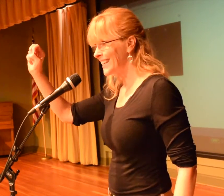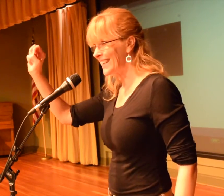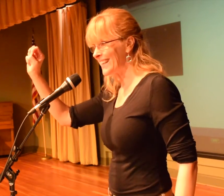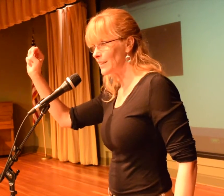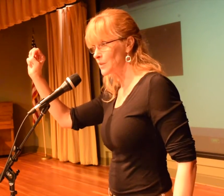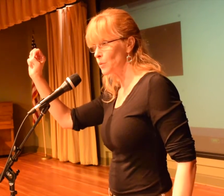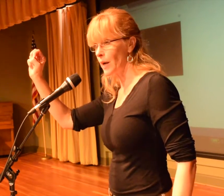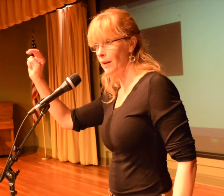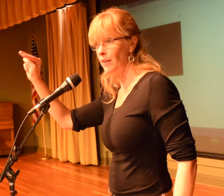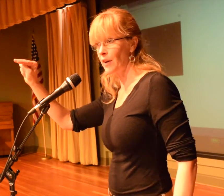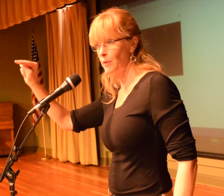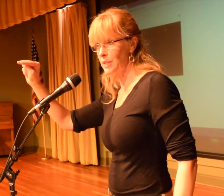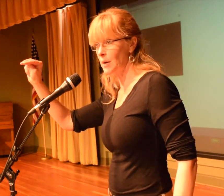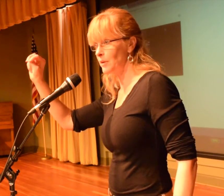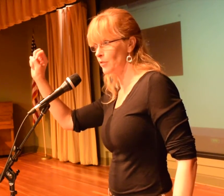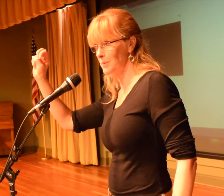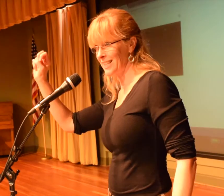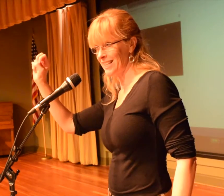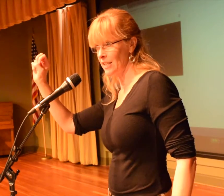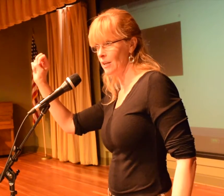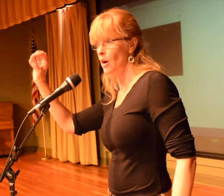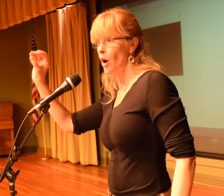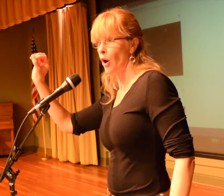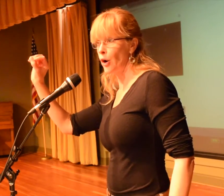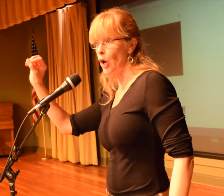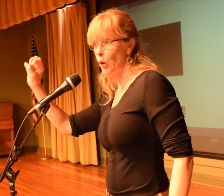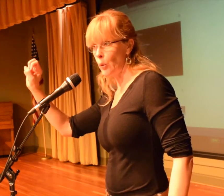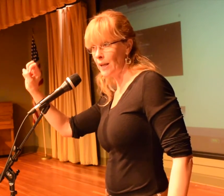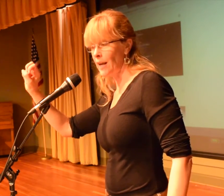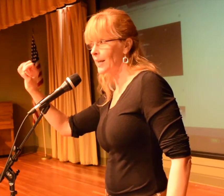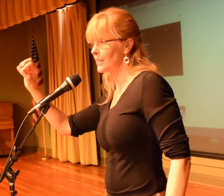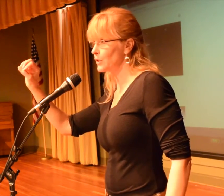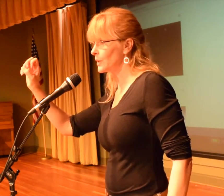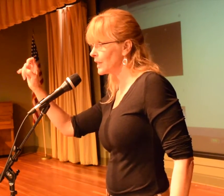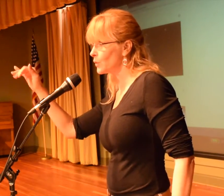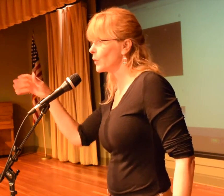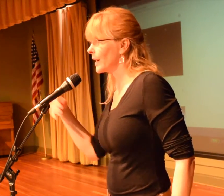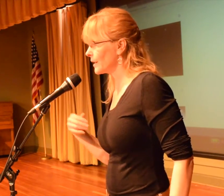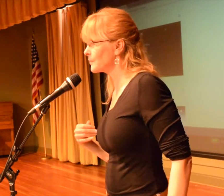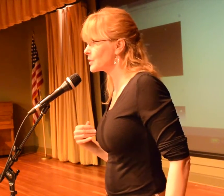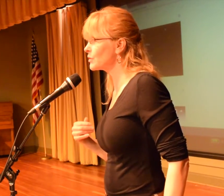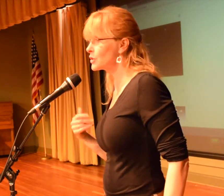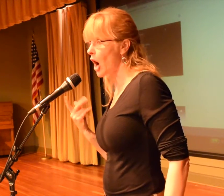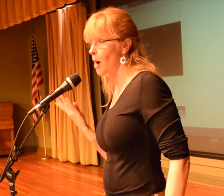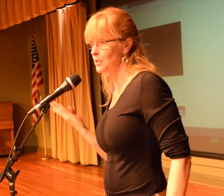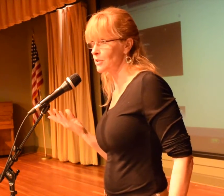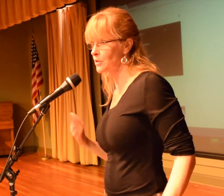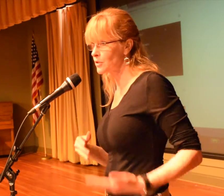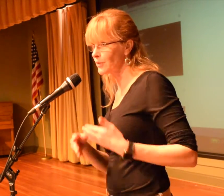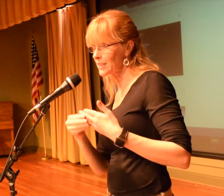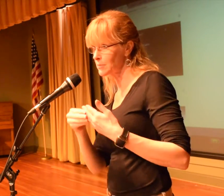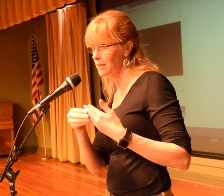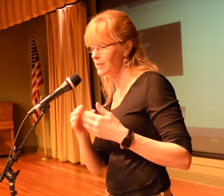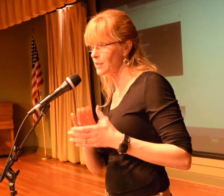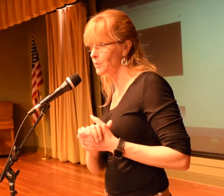an E this way. If I was coming from an N or an O-E, I can do it either way. So there's options, there's flexibilities with